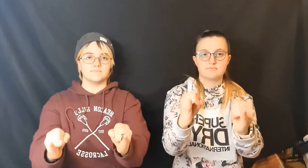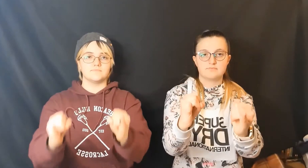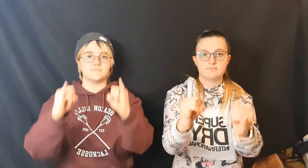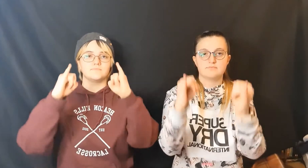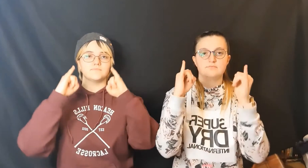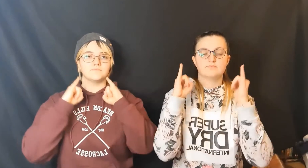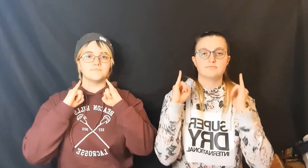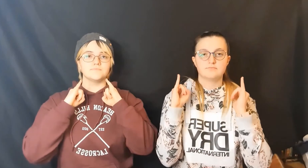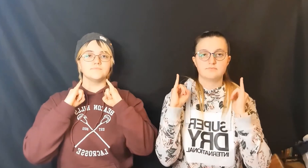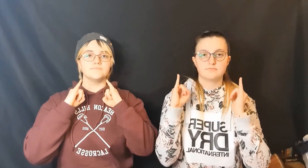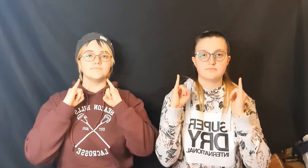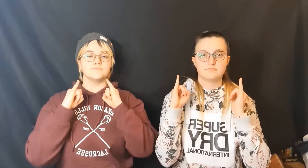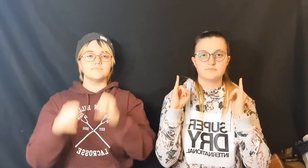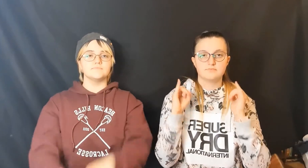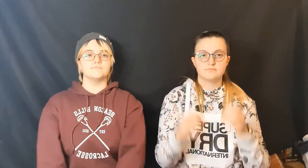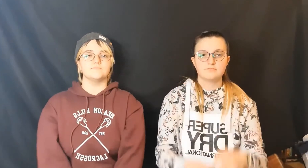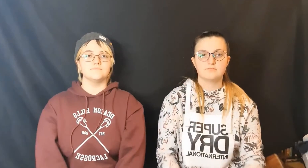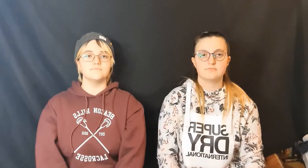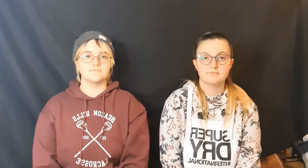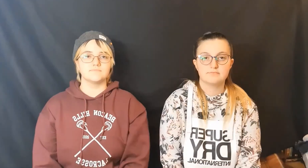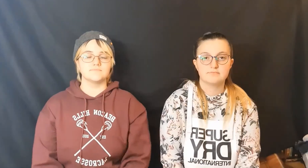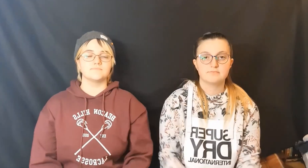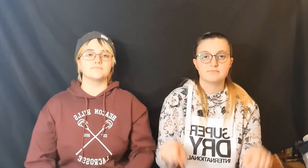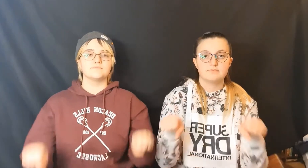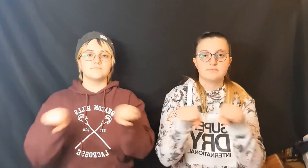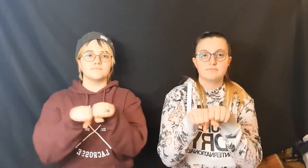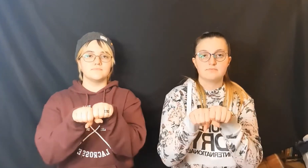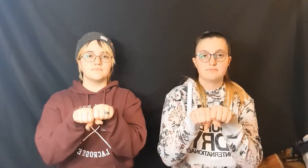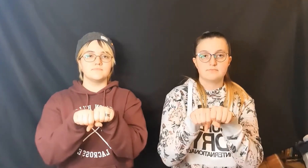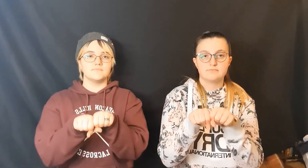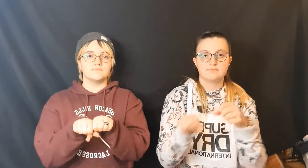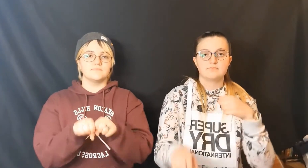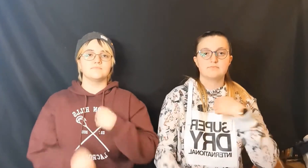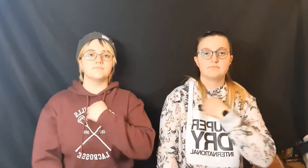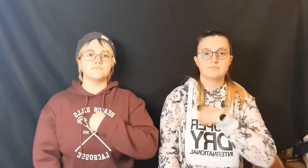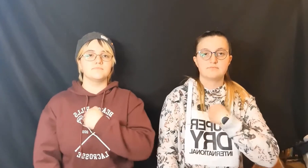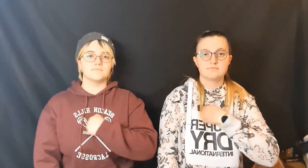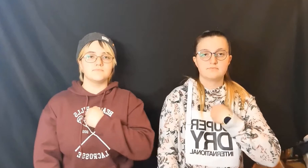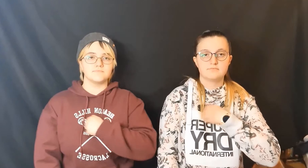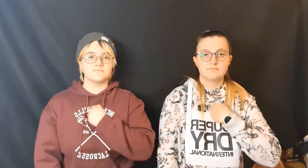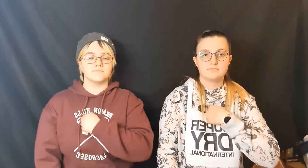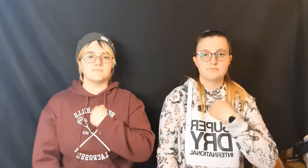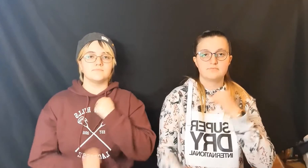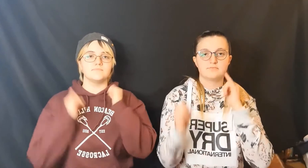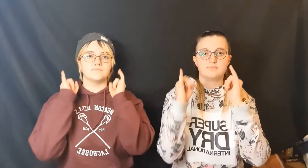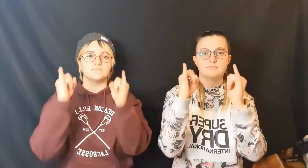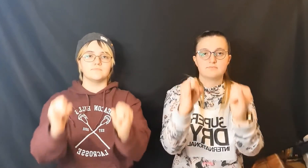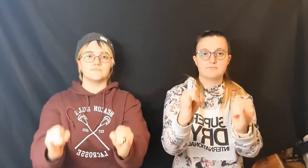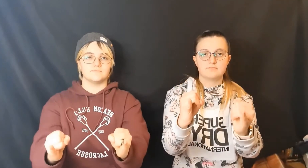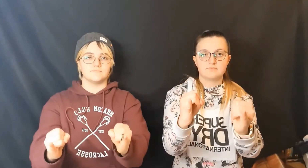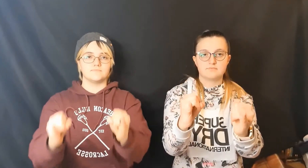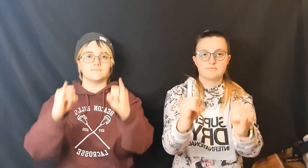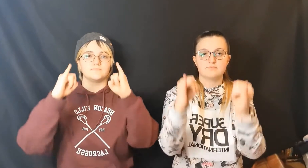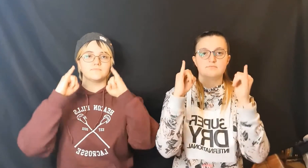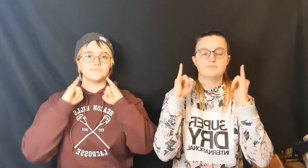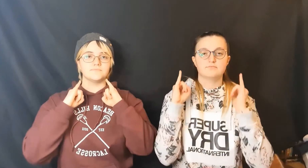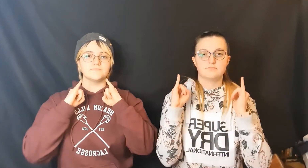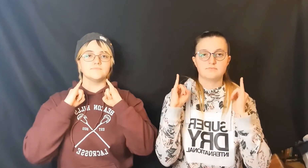trespass against us. As we forgive those who trespass against